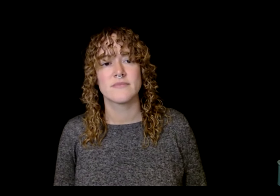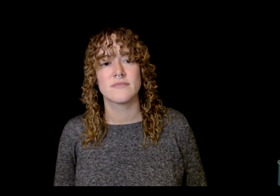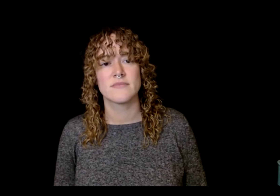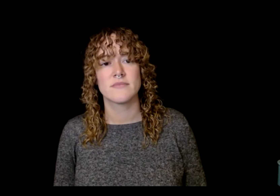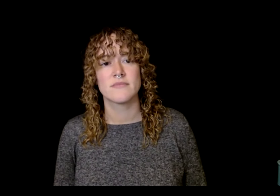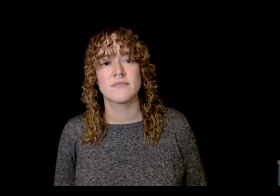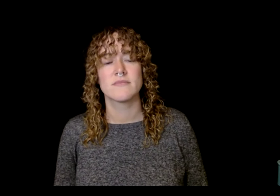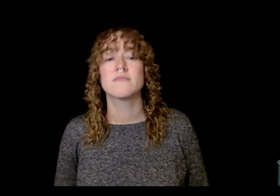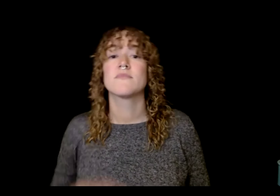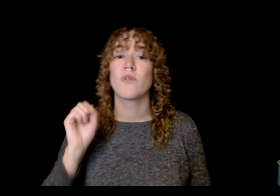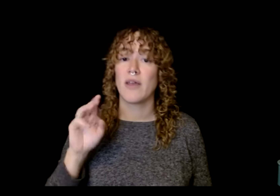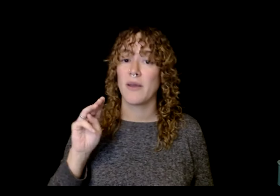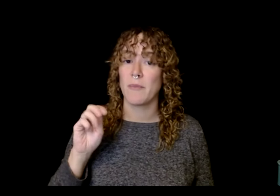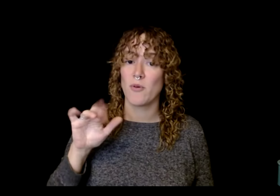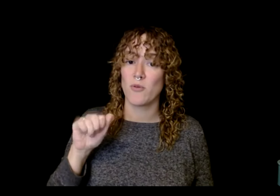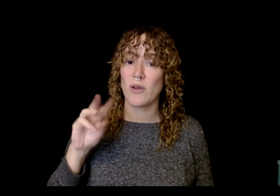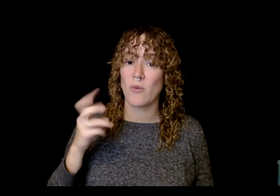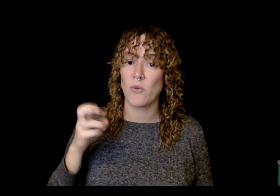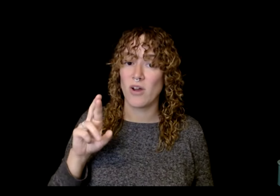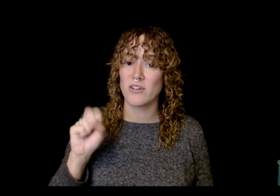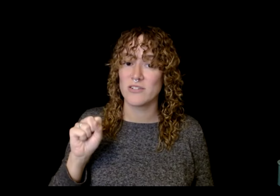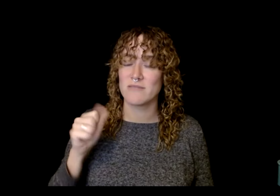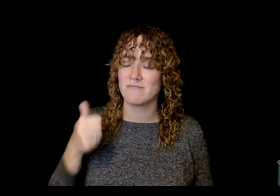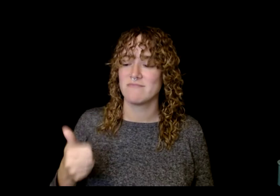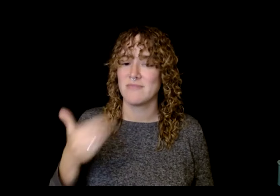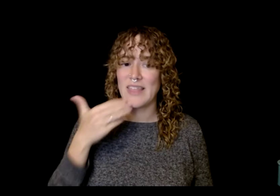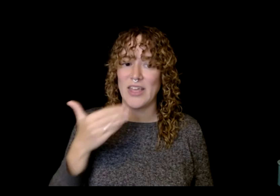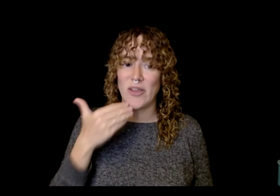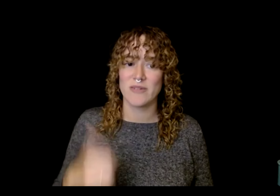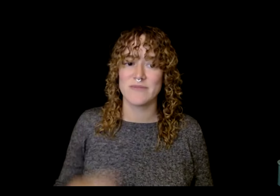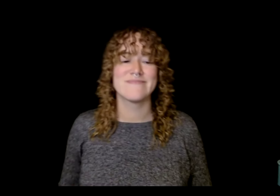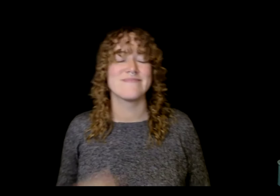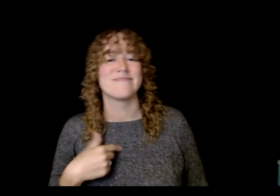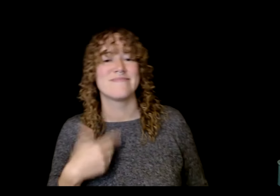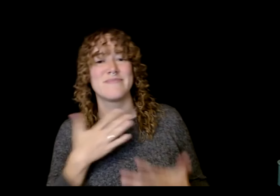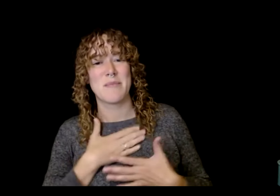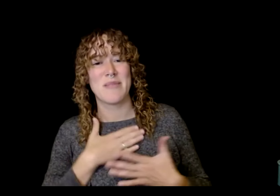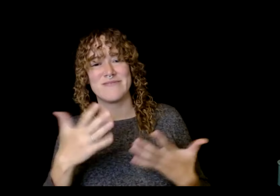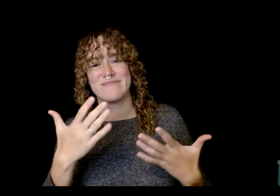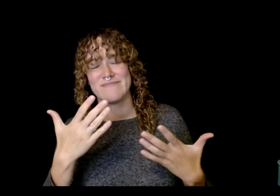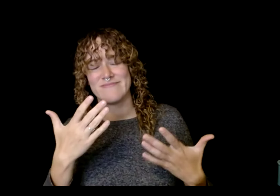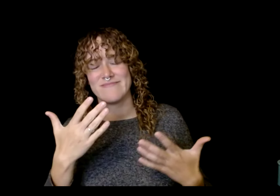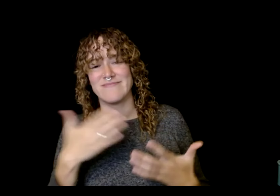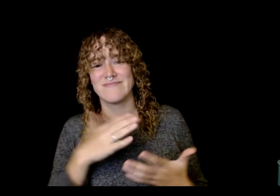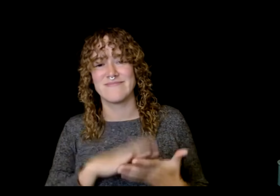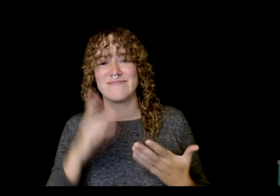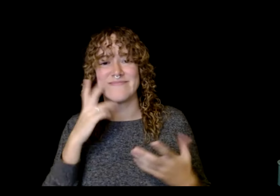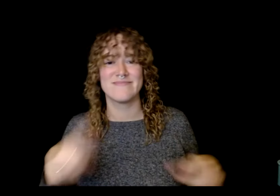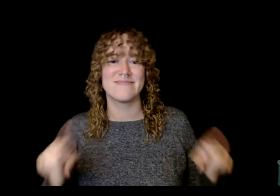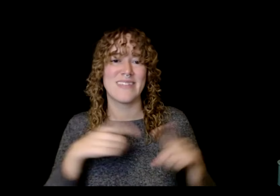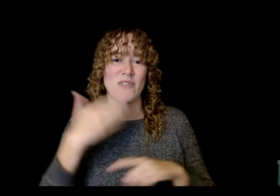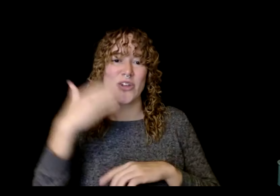Well, Maria Waters, thank you. My pleasure. It was good to be with you all. Have a good day.